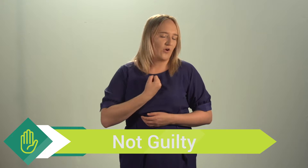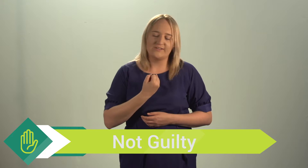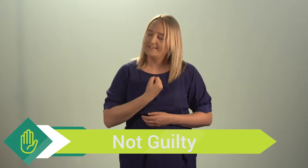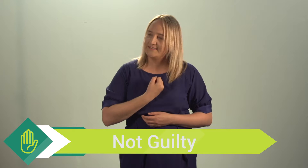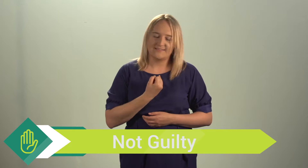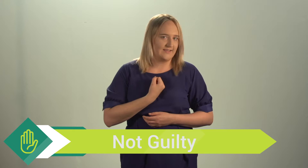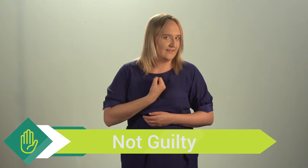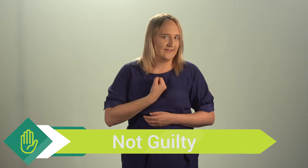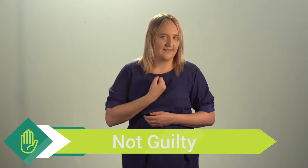Not guilty.